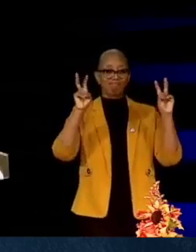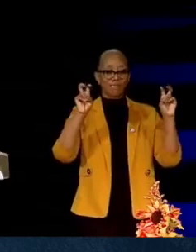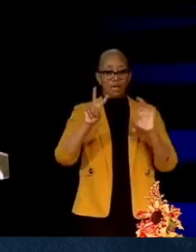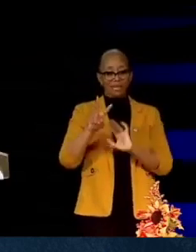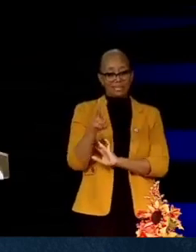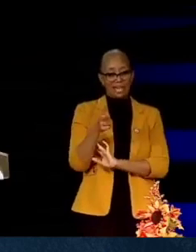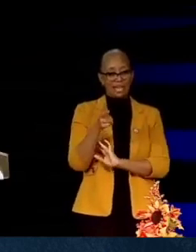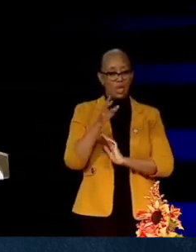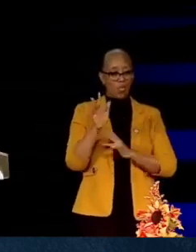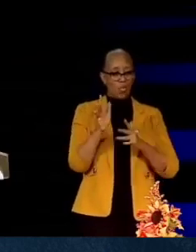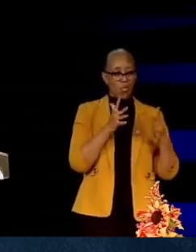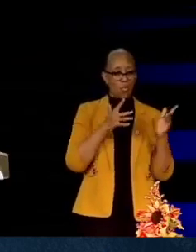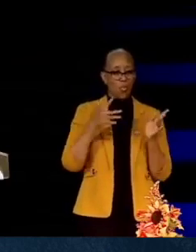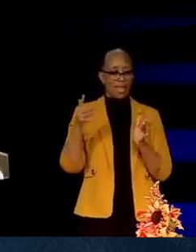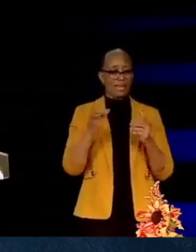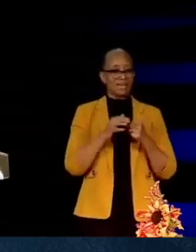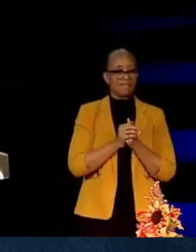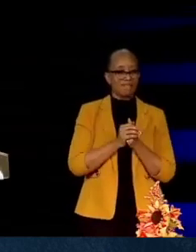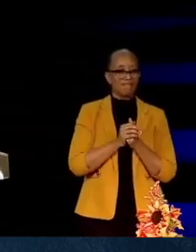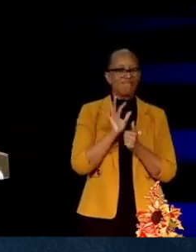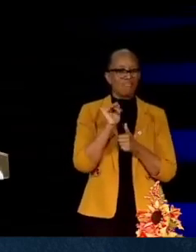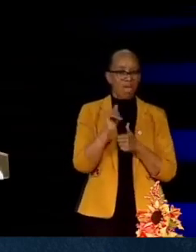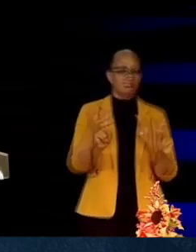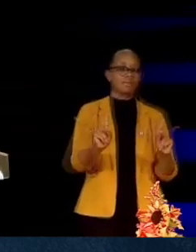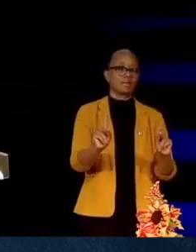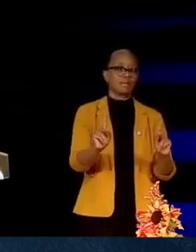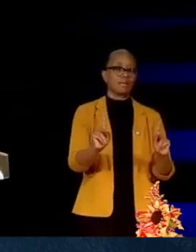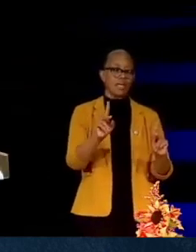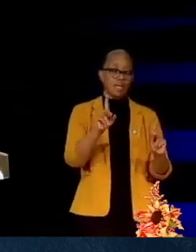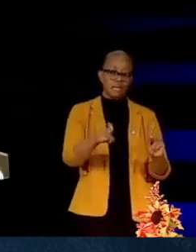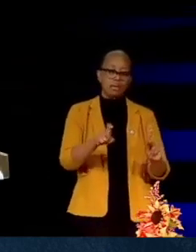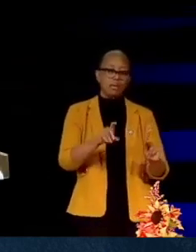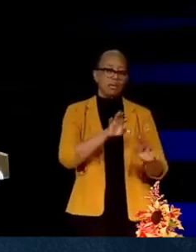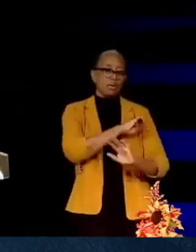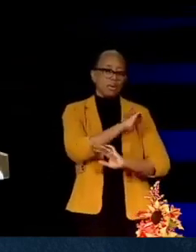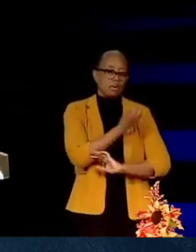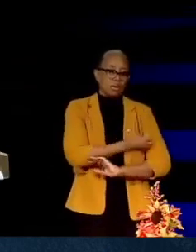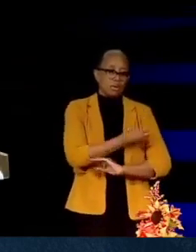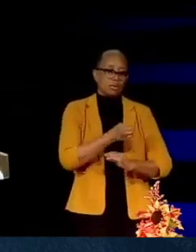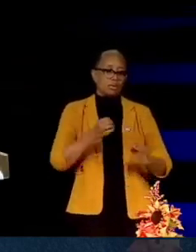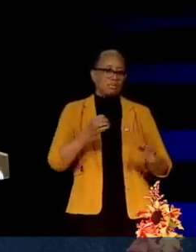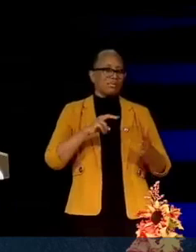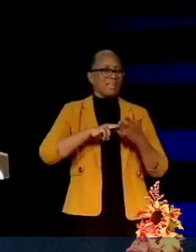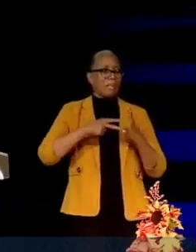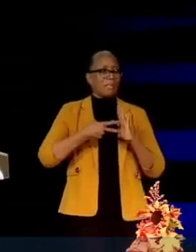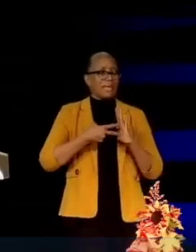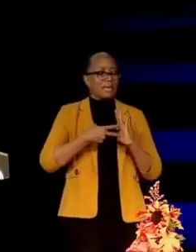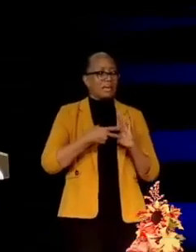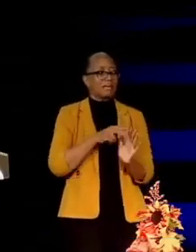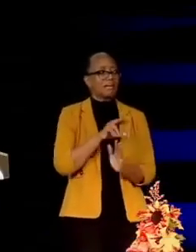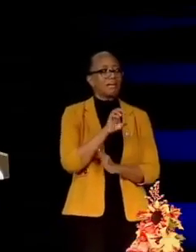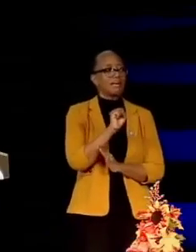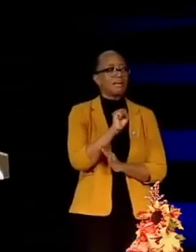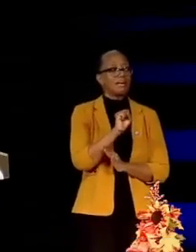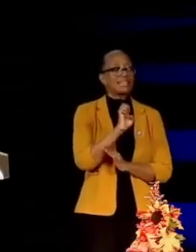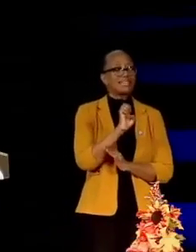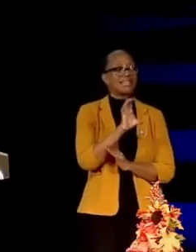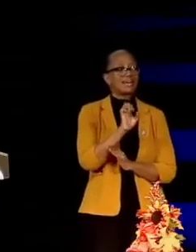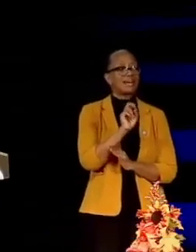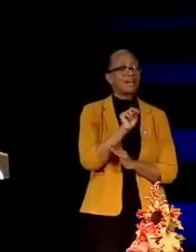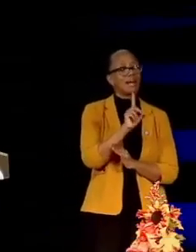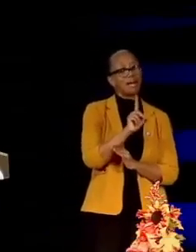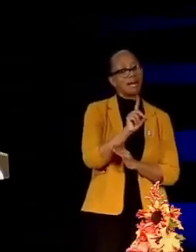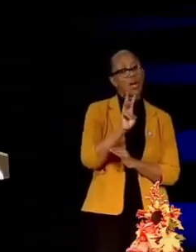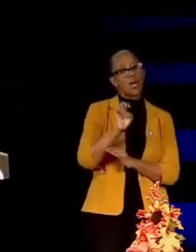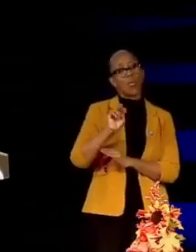much, our precious ushers. You may be seated. Now, what is a second wind? Glad you asked.